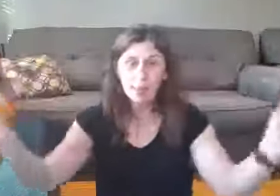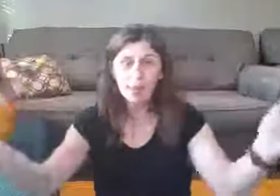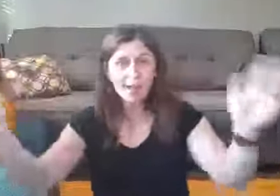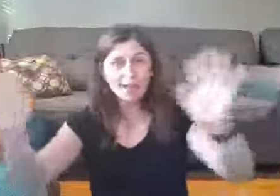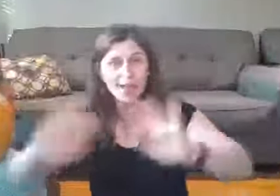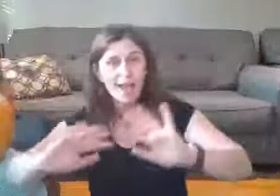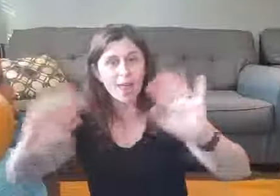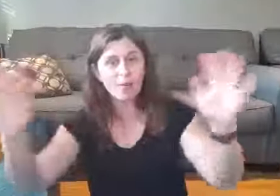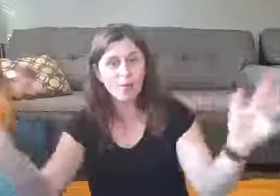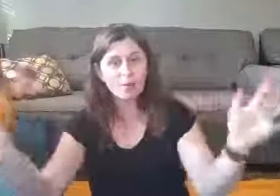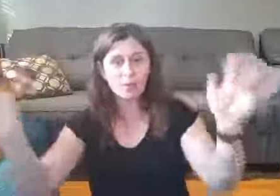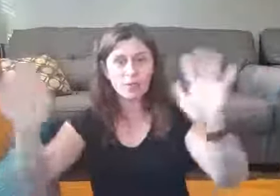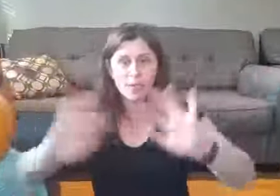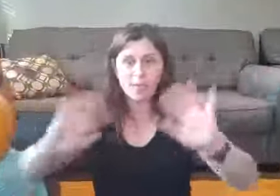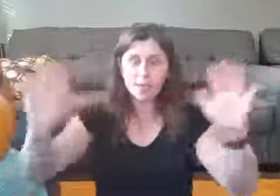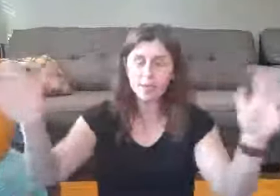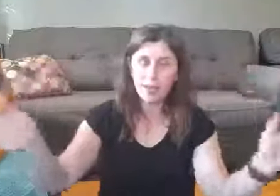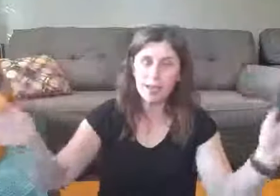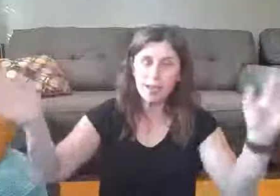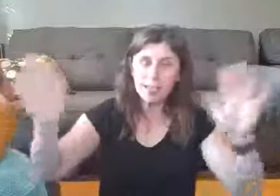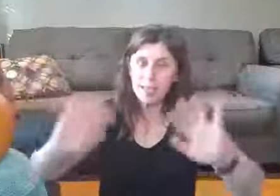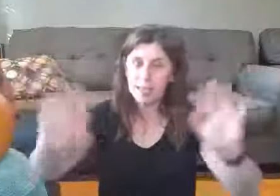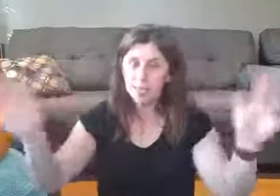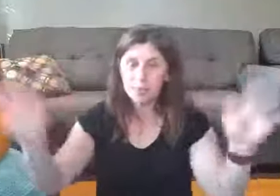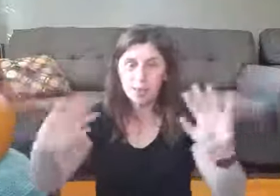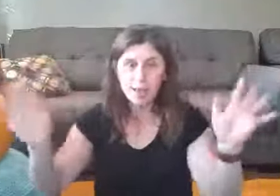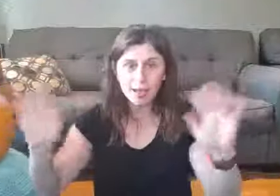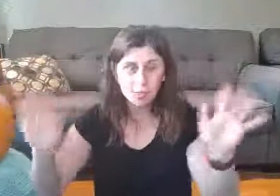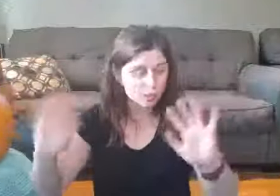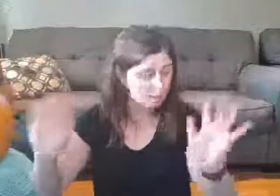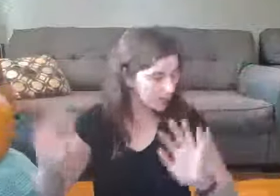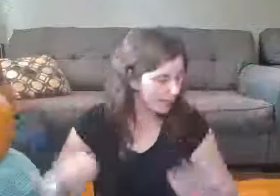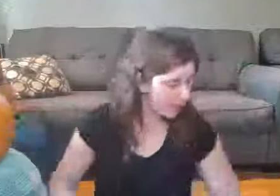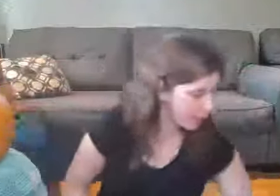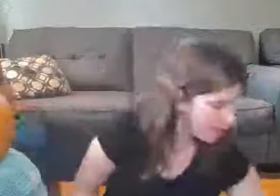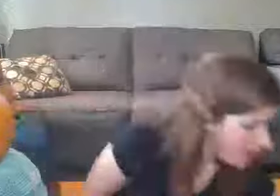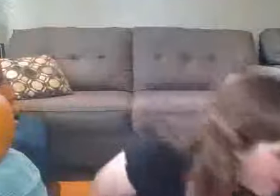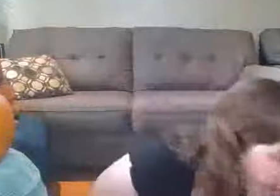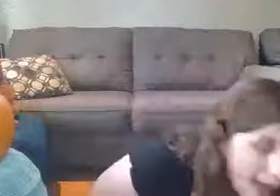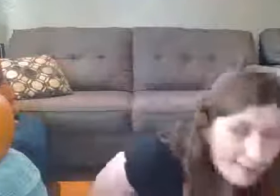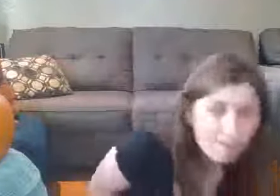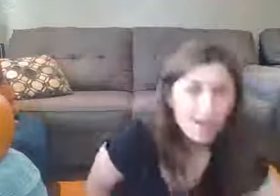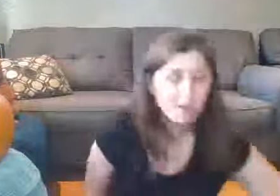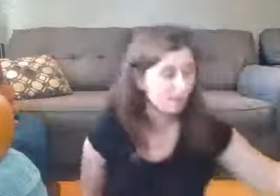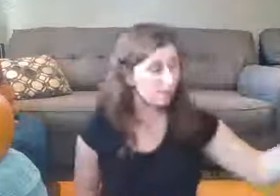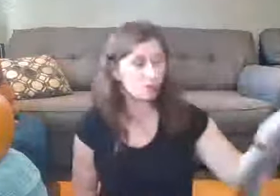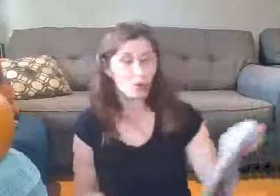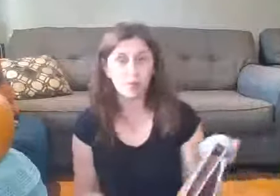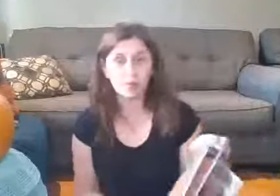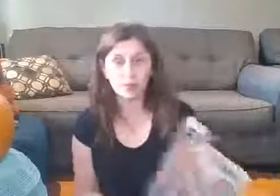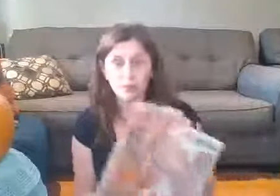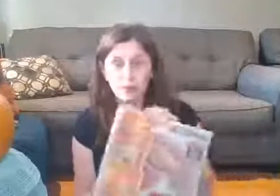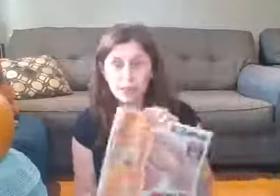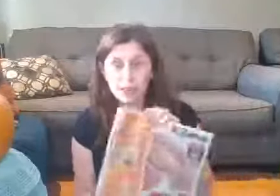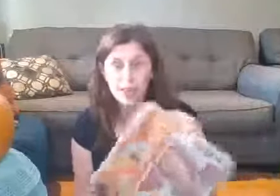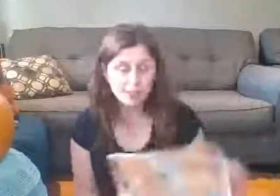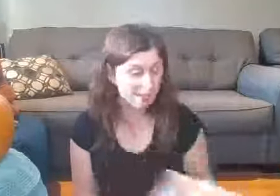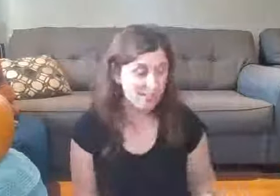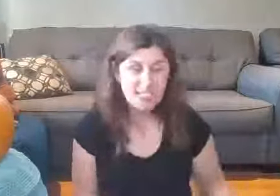goodbye. Now it's time to say goodbye today. Have fun going through your grocery ads. See if